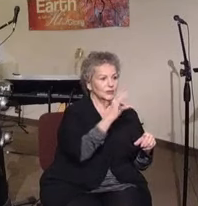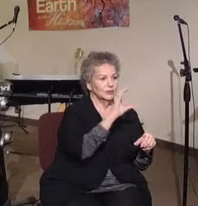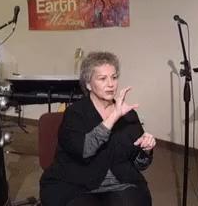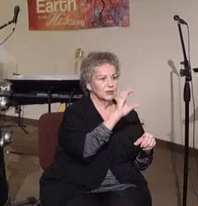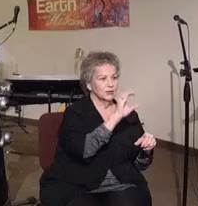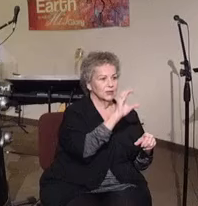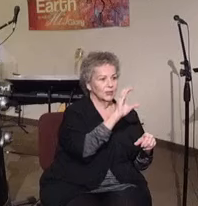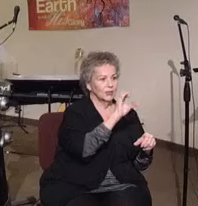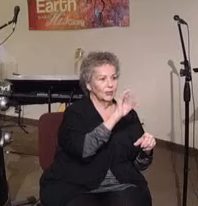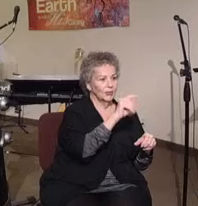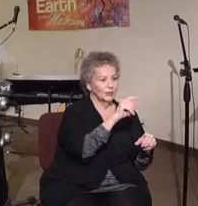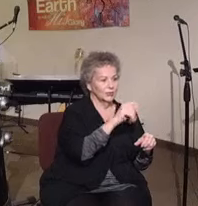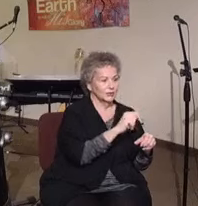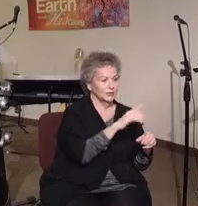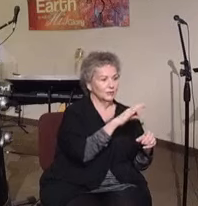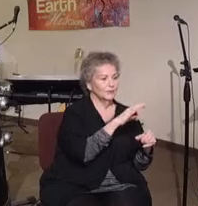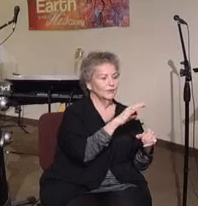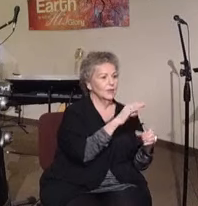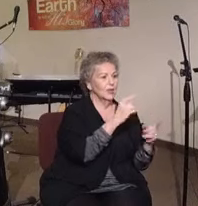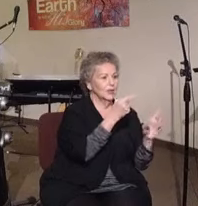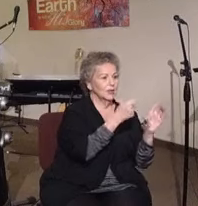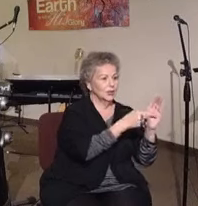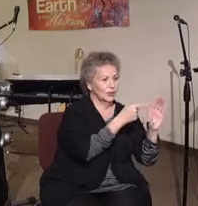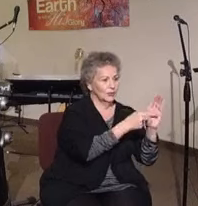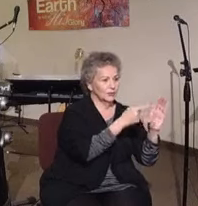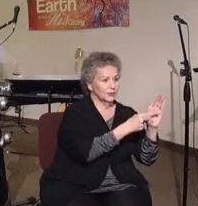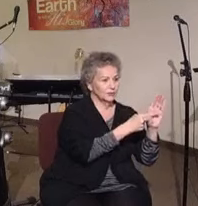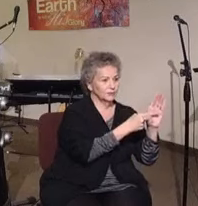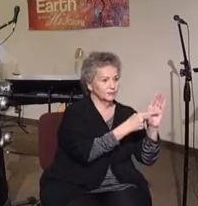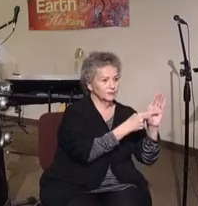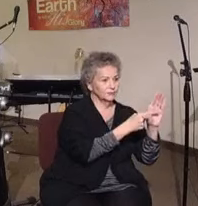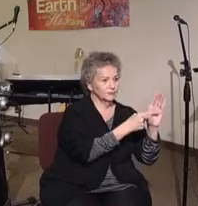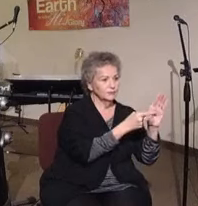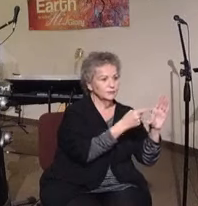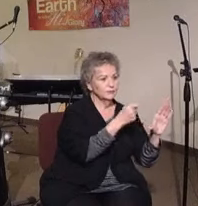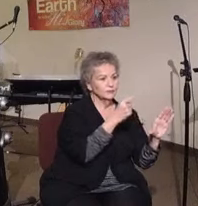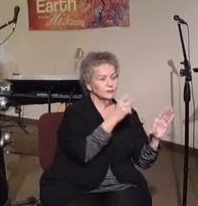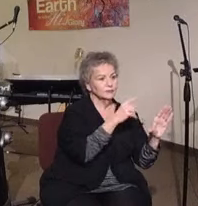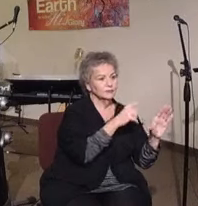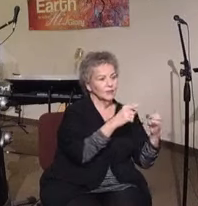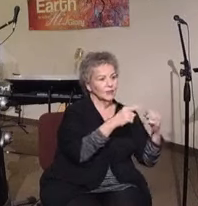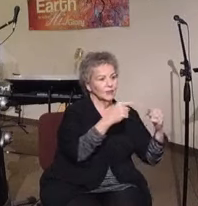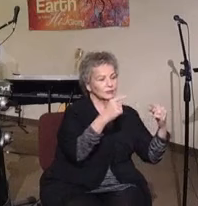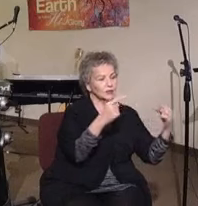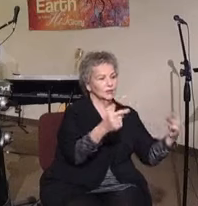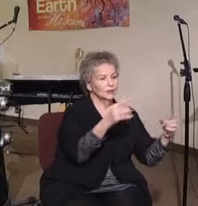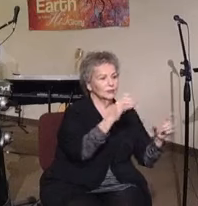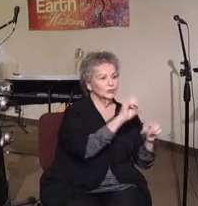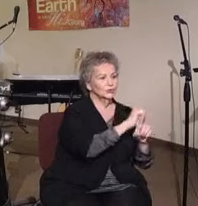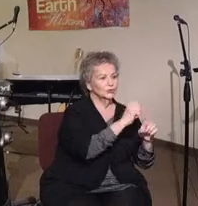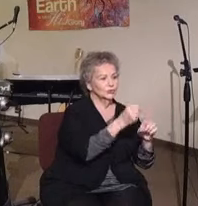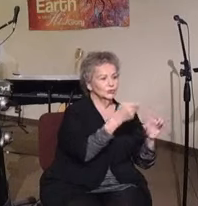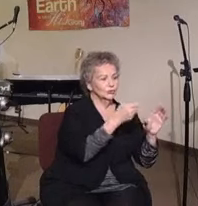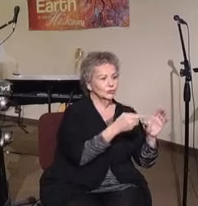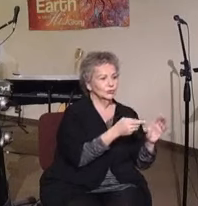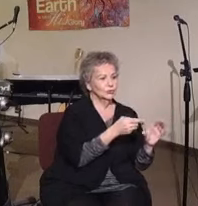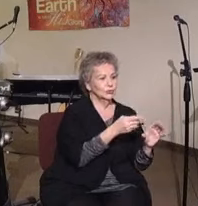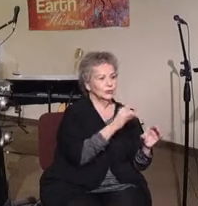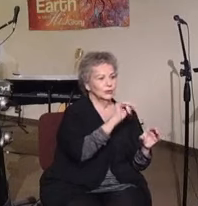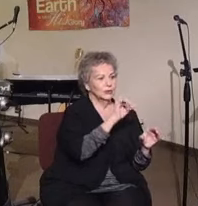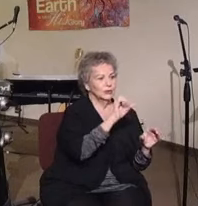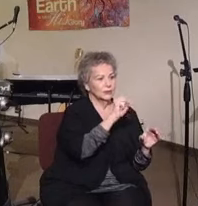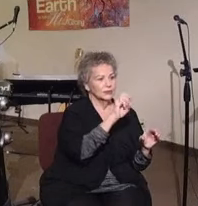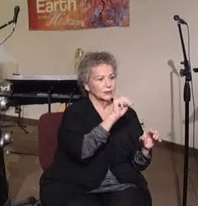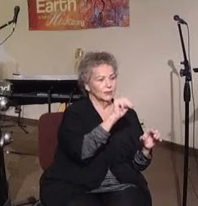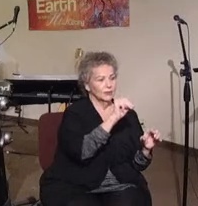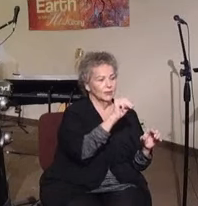Antithesis is the opposite, which is communism. The synthesis is socialism. Now, you can